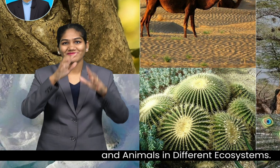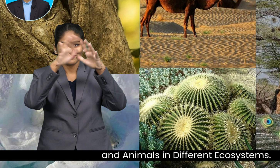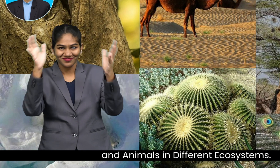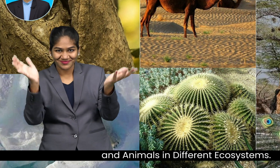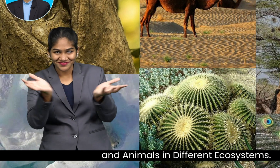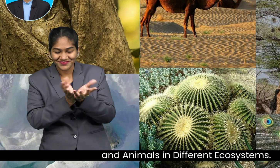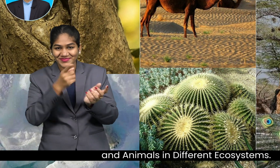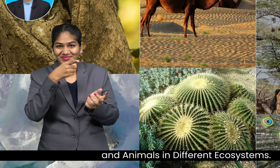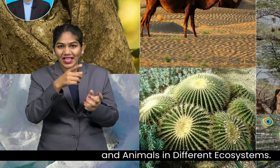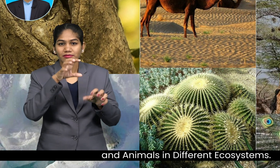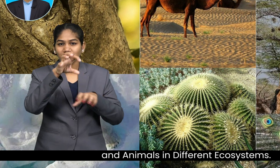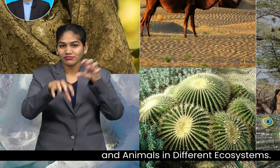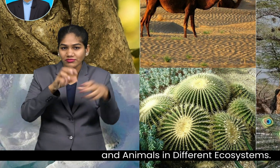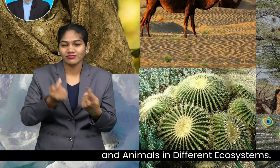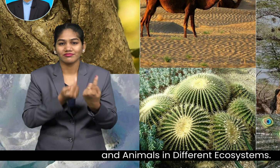ecosystems.